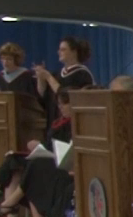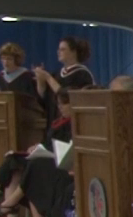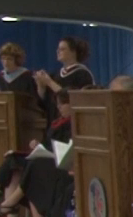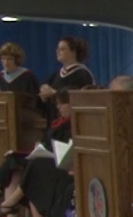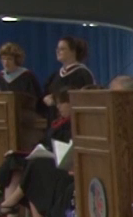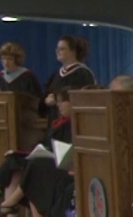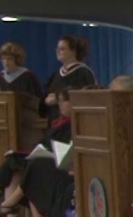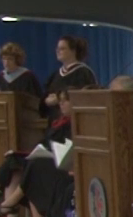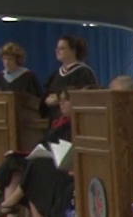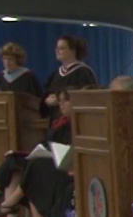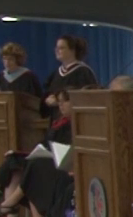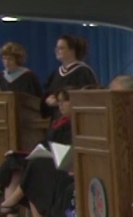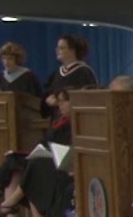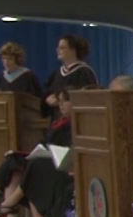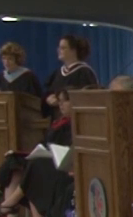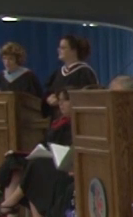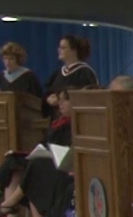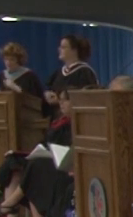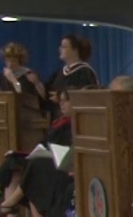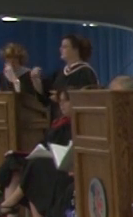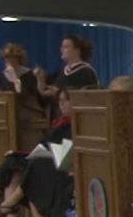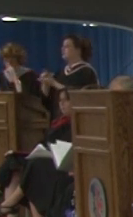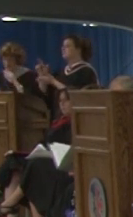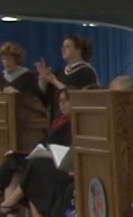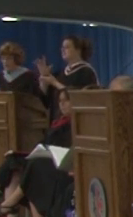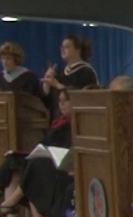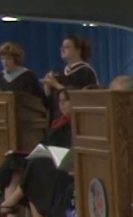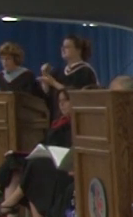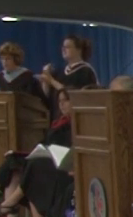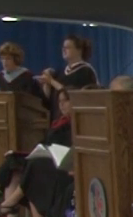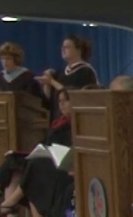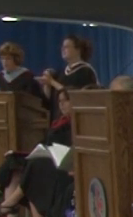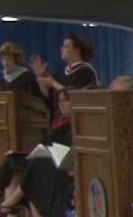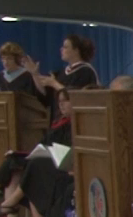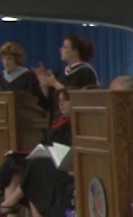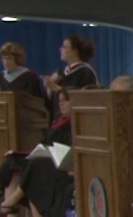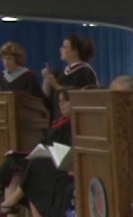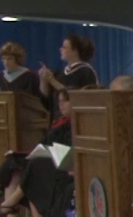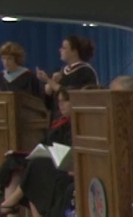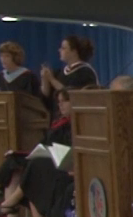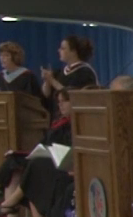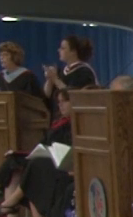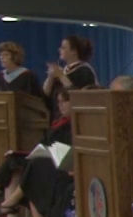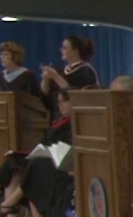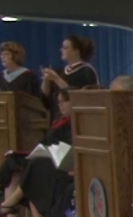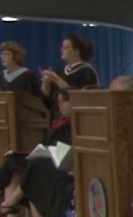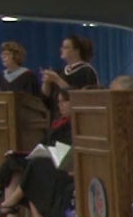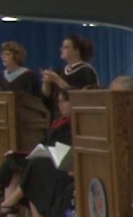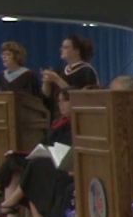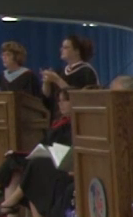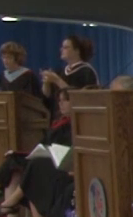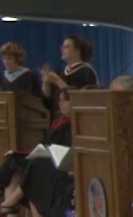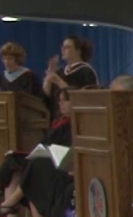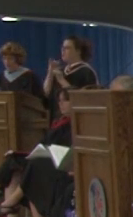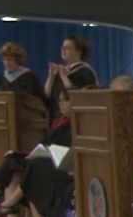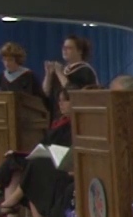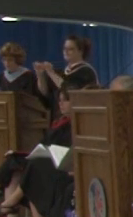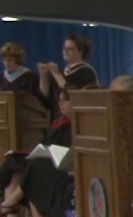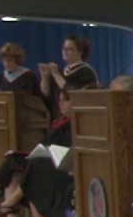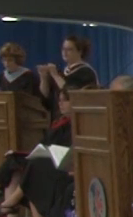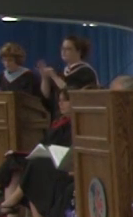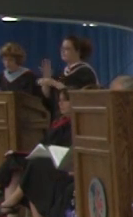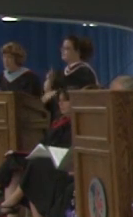will find, as I have as a Loyalist grad, that your Loyalist connections are links which will endure and strengthen throughout your personal and professional